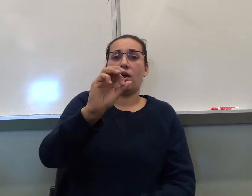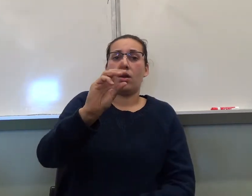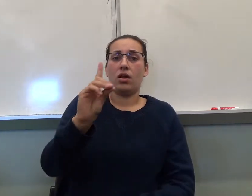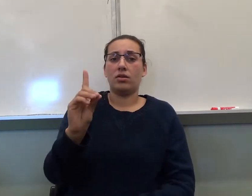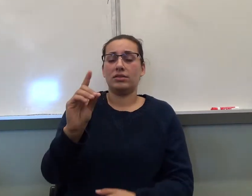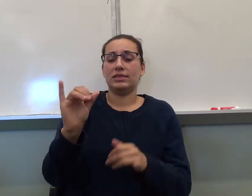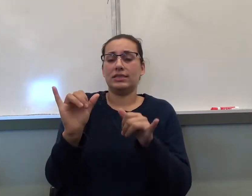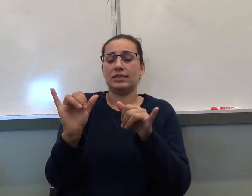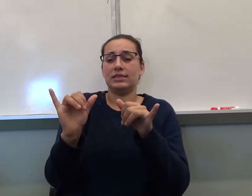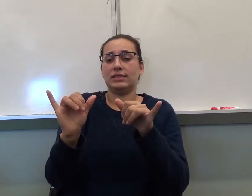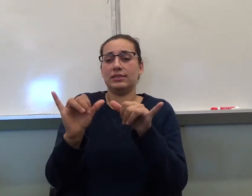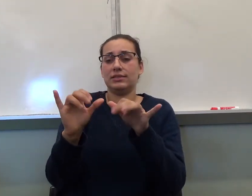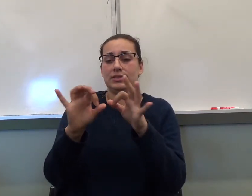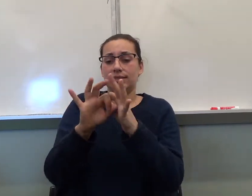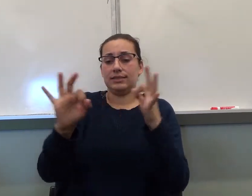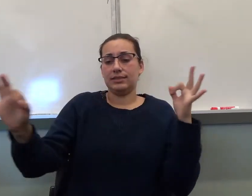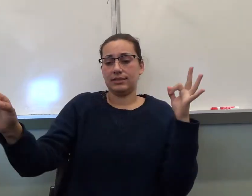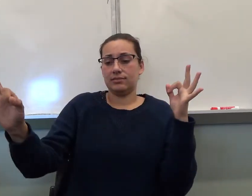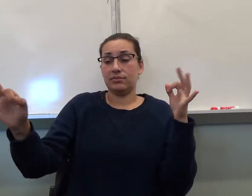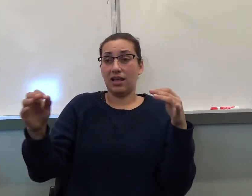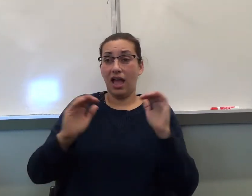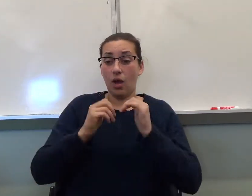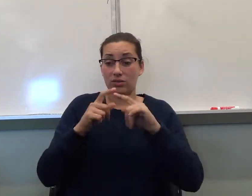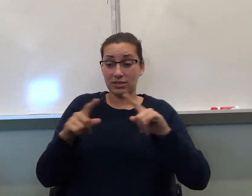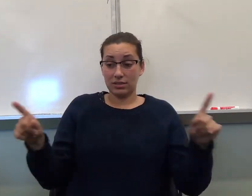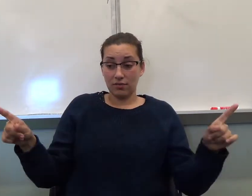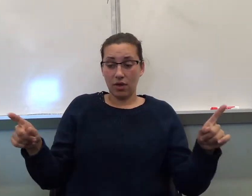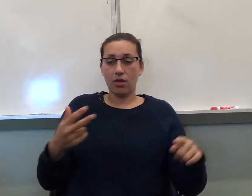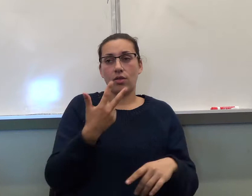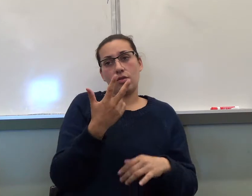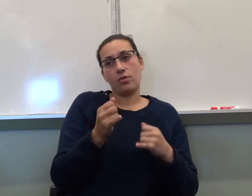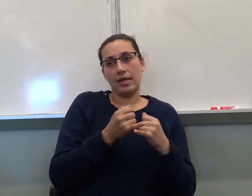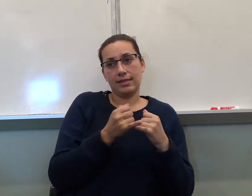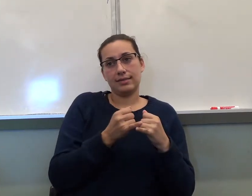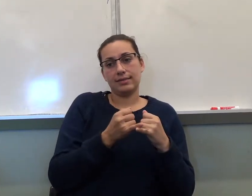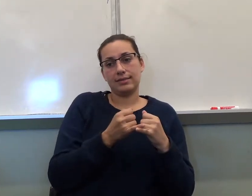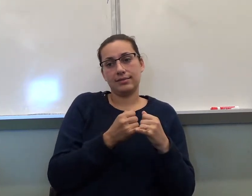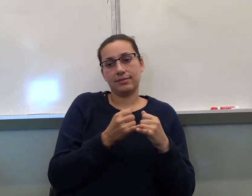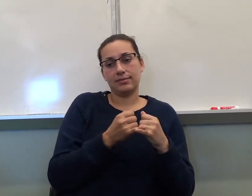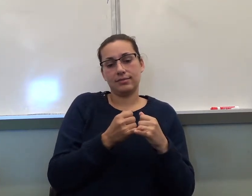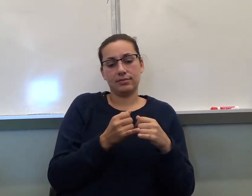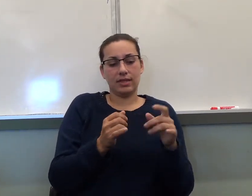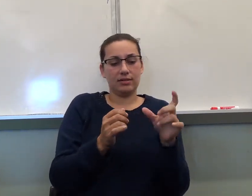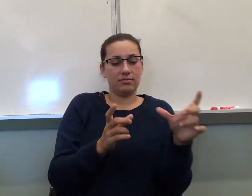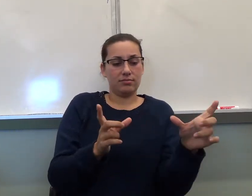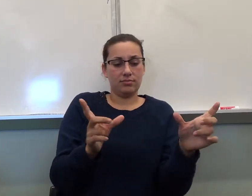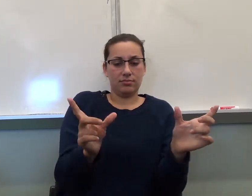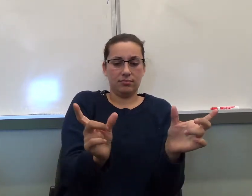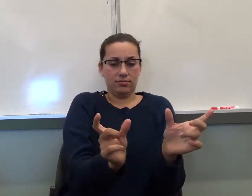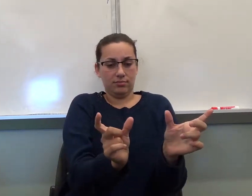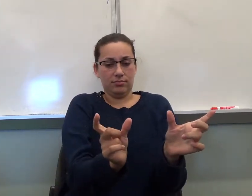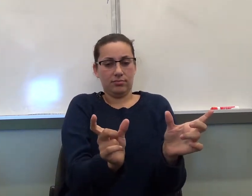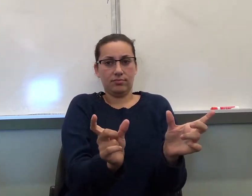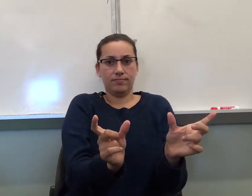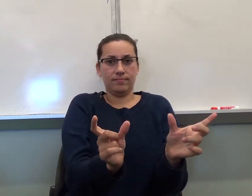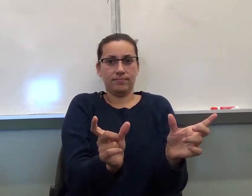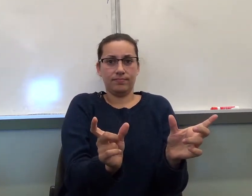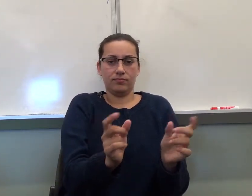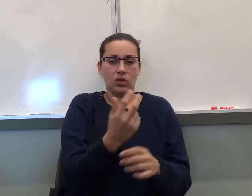inches. So this would be a yardstick up to here. Okay? Okay. And most people, I think, realize that that's 3 feet and